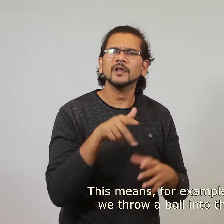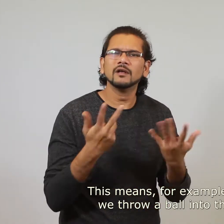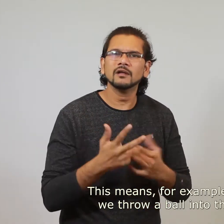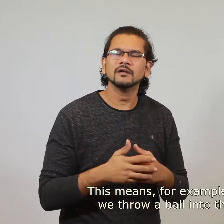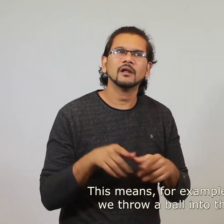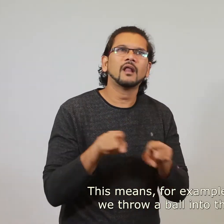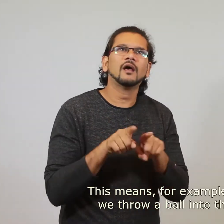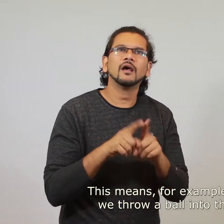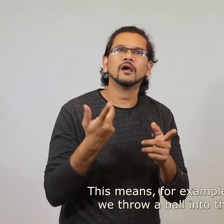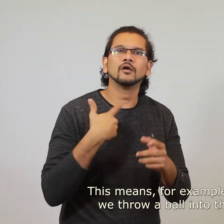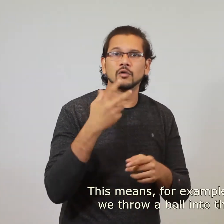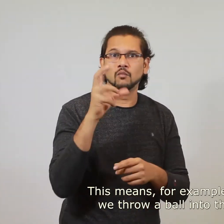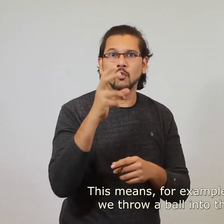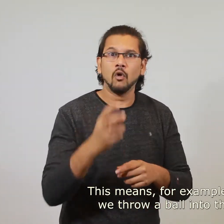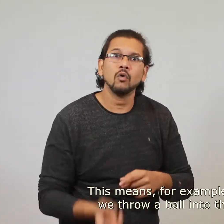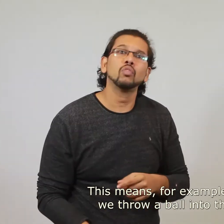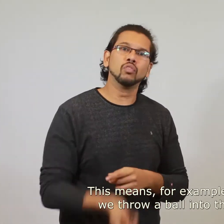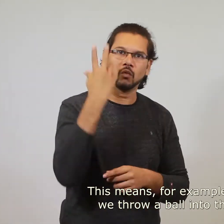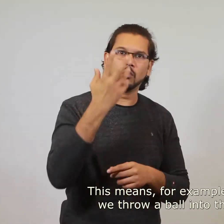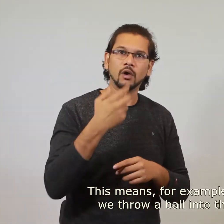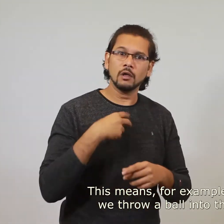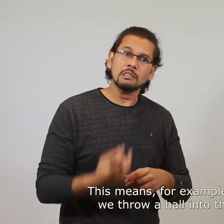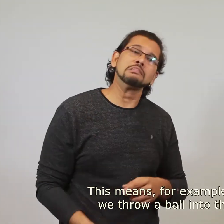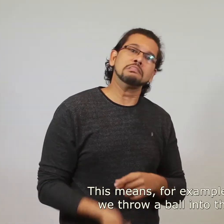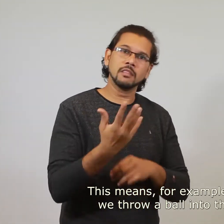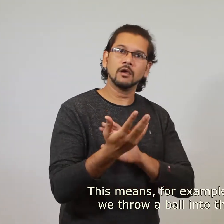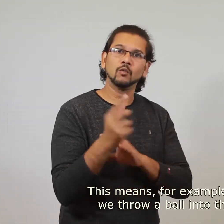This means, for example, when we throw a ball in the air,